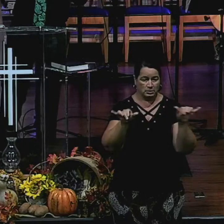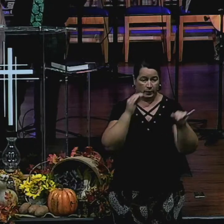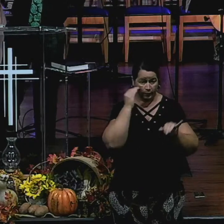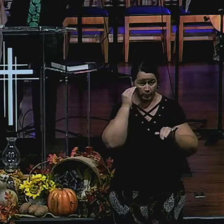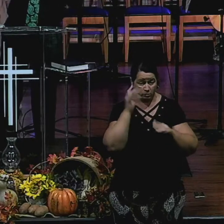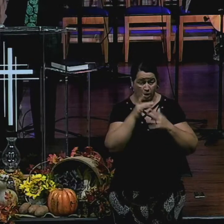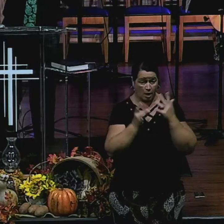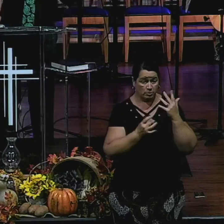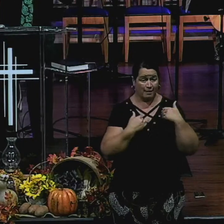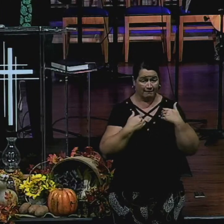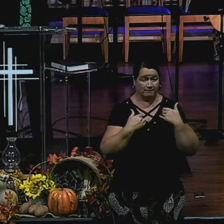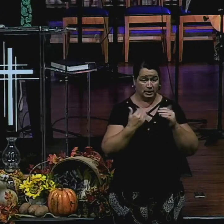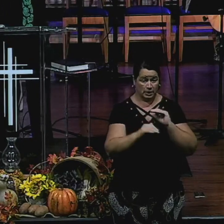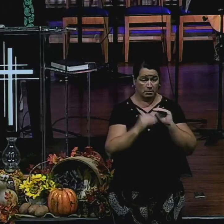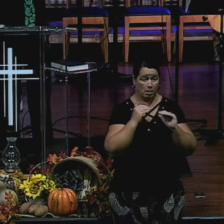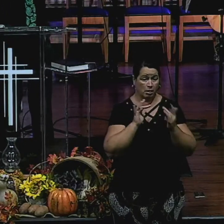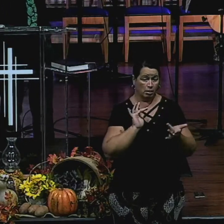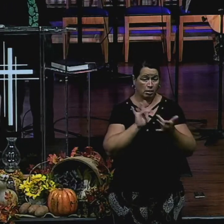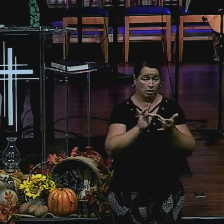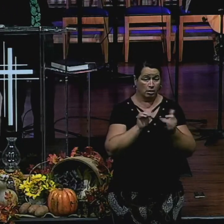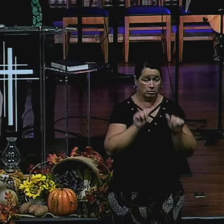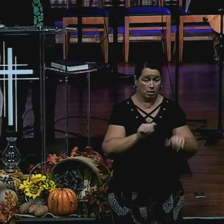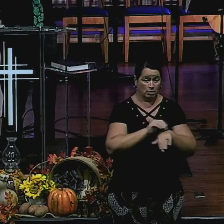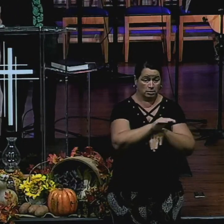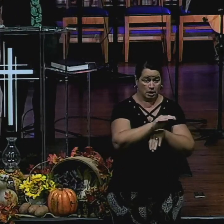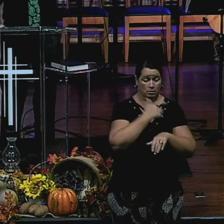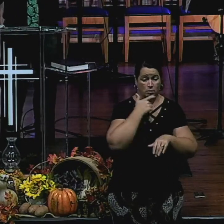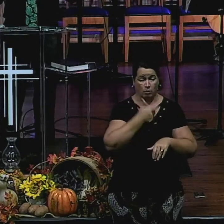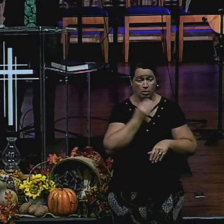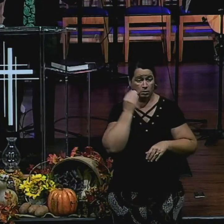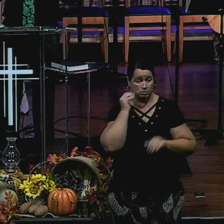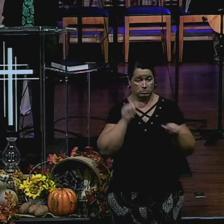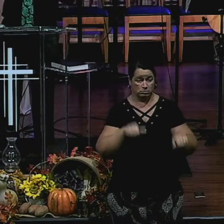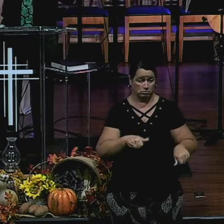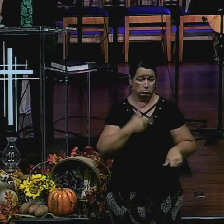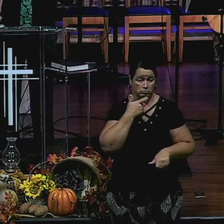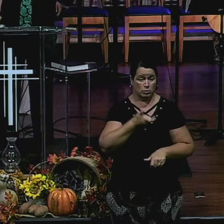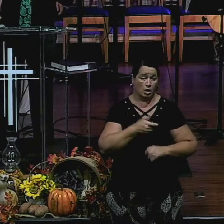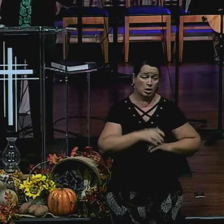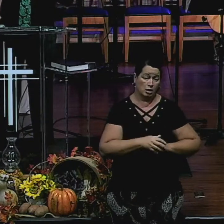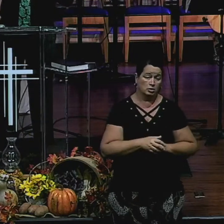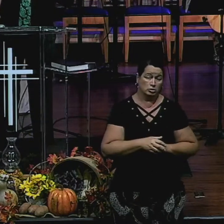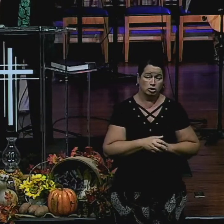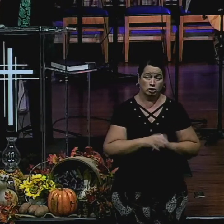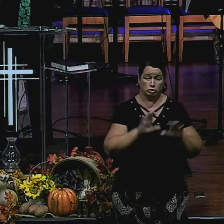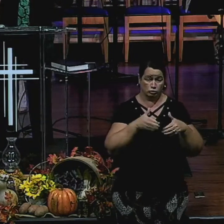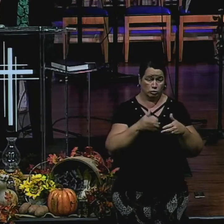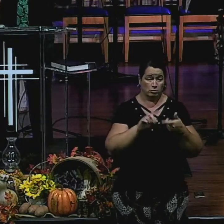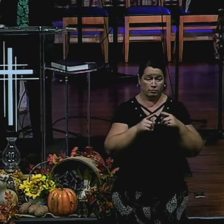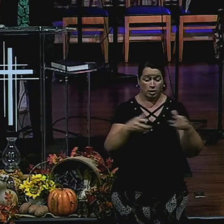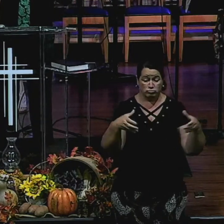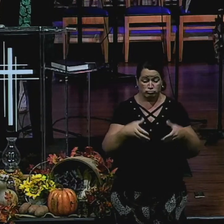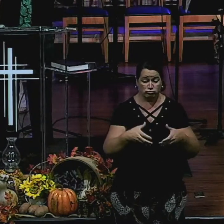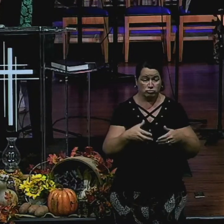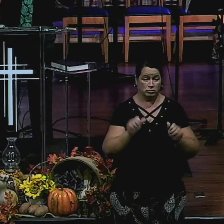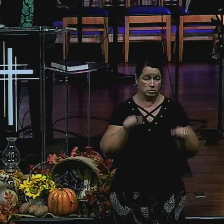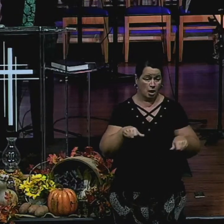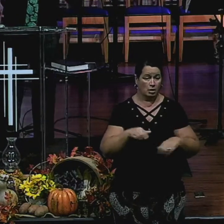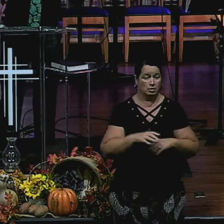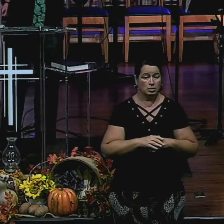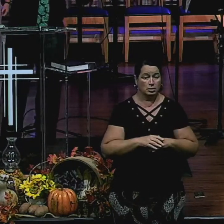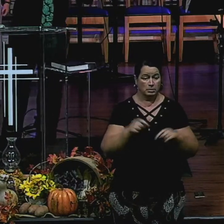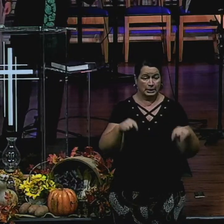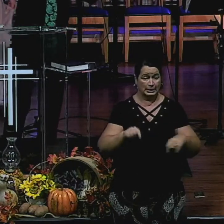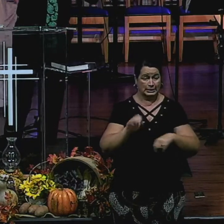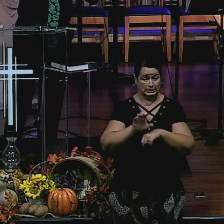option. You can get an email link to you, and we can send it. You can watch it at home, watch the video. You can get a group of friends together. But what we're doing